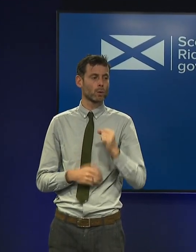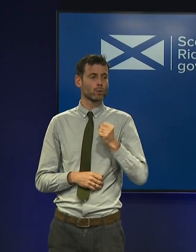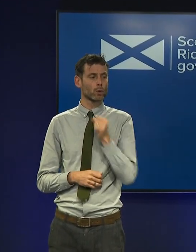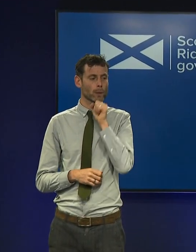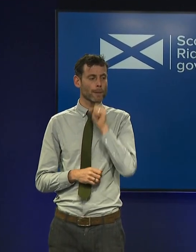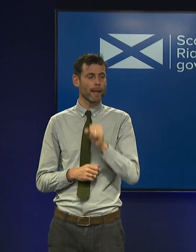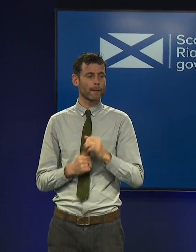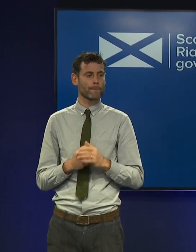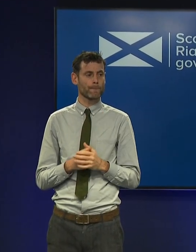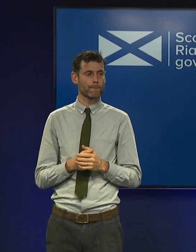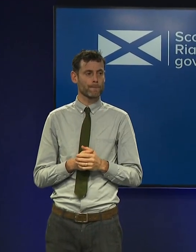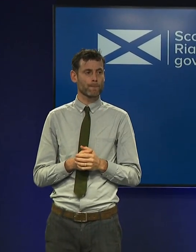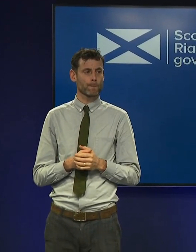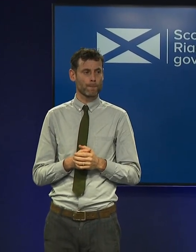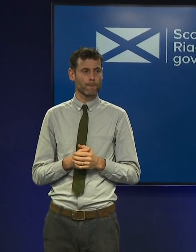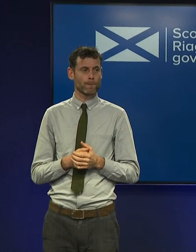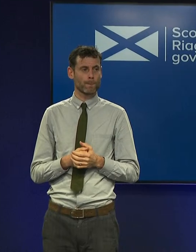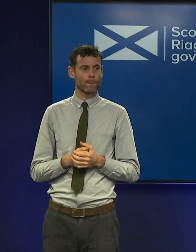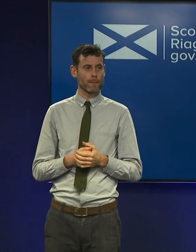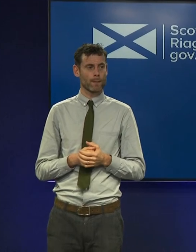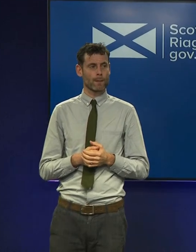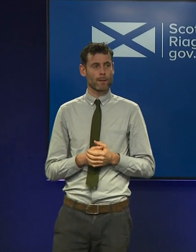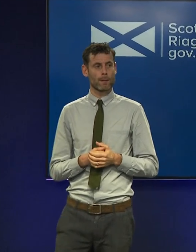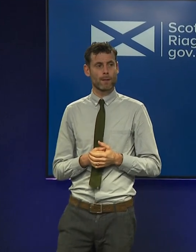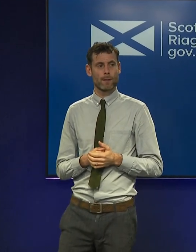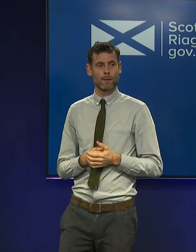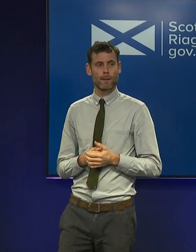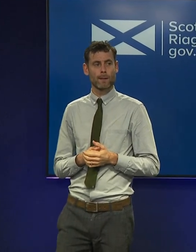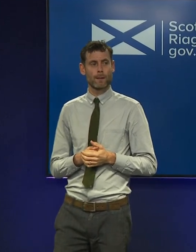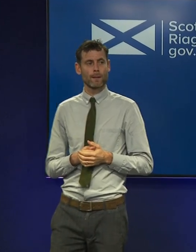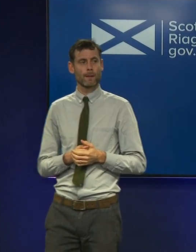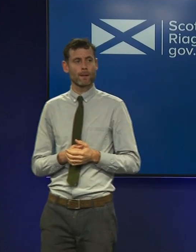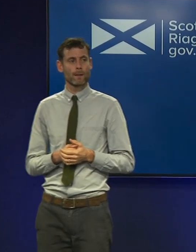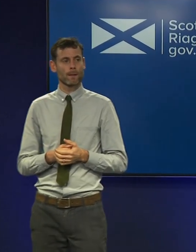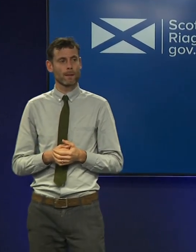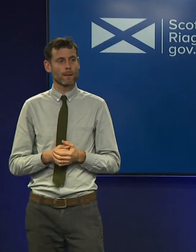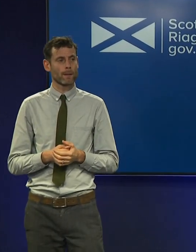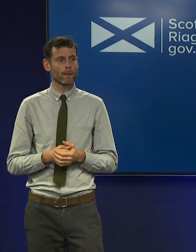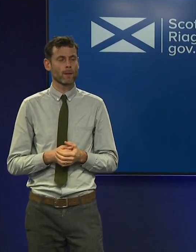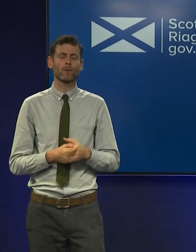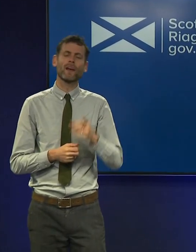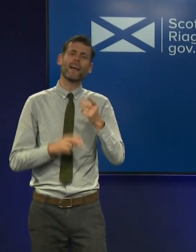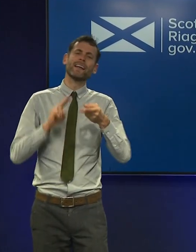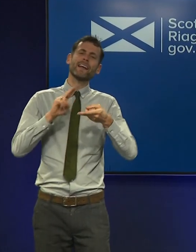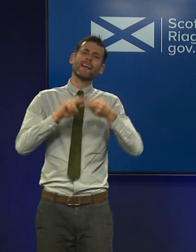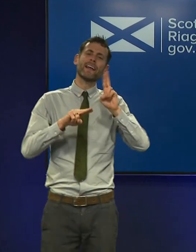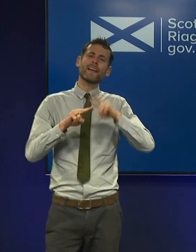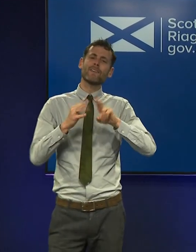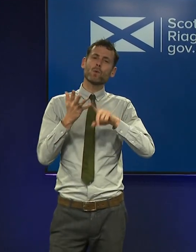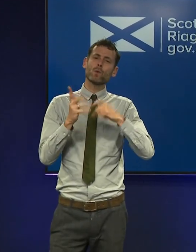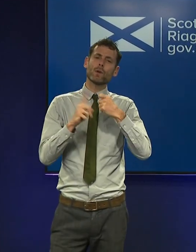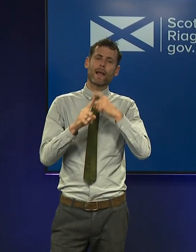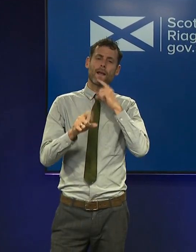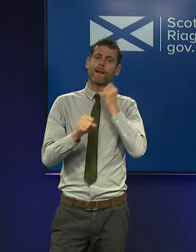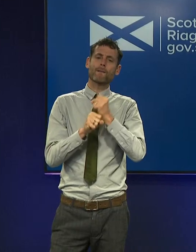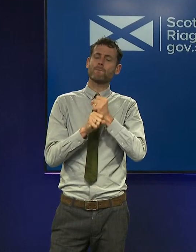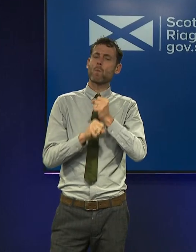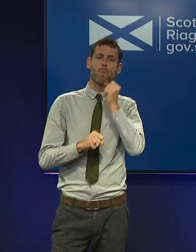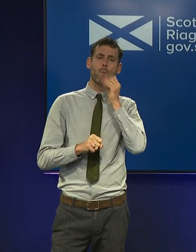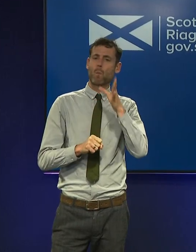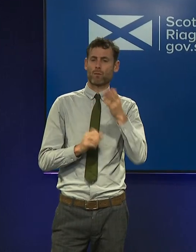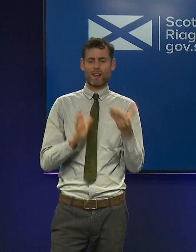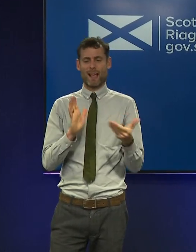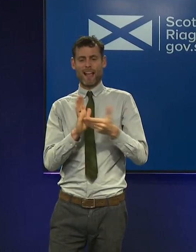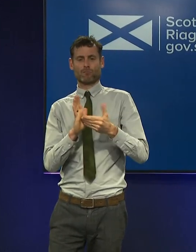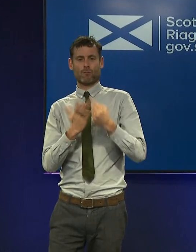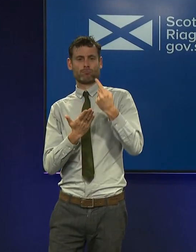Scotsman. Thanks, First Minister. Just firstly, what are you going to do if the UK government doesn't agree to more travel restrictions? Will you